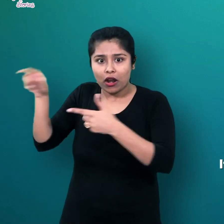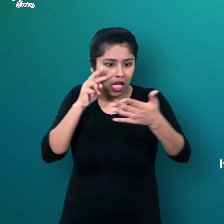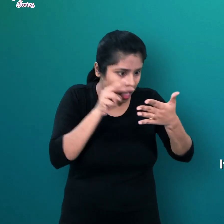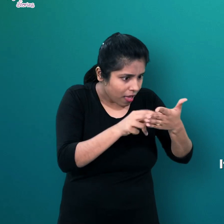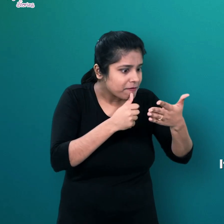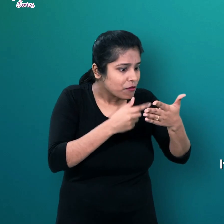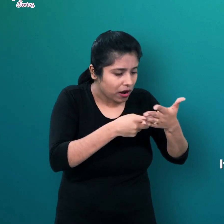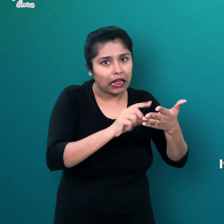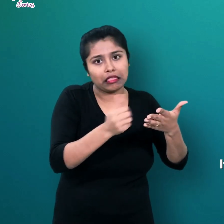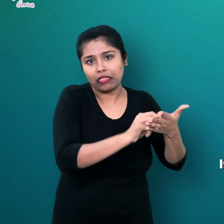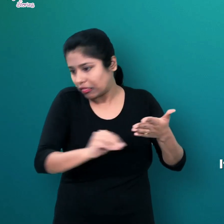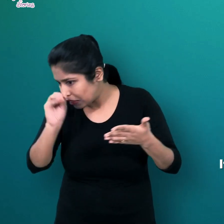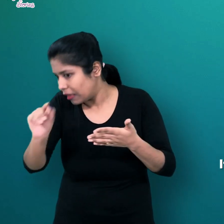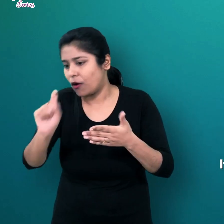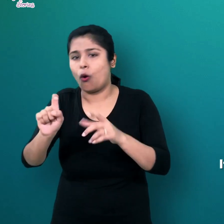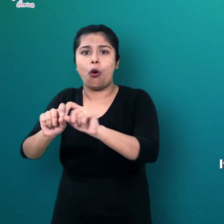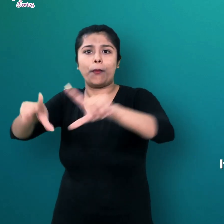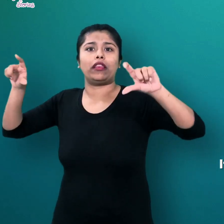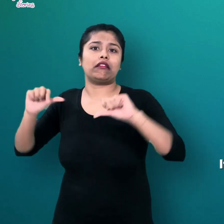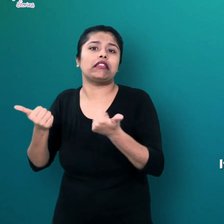If you write it down, someone might be able to find it.